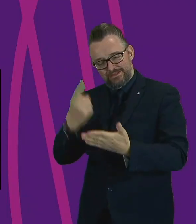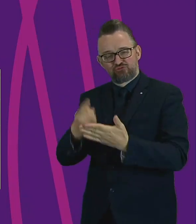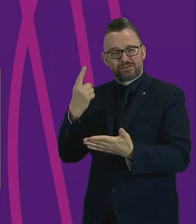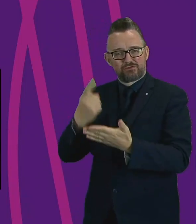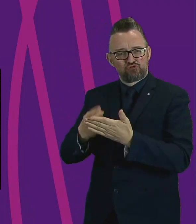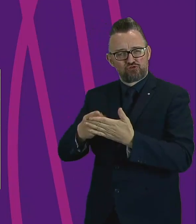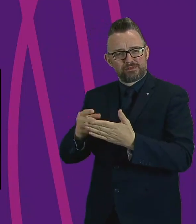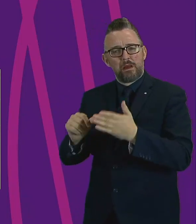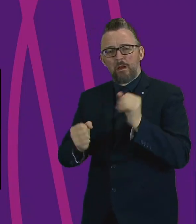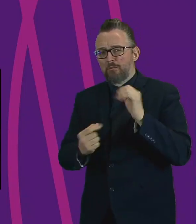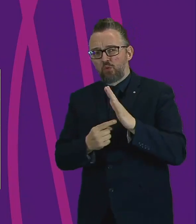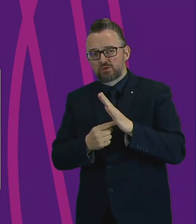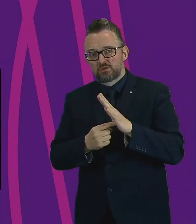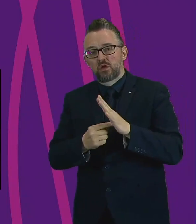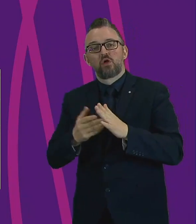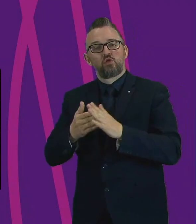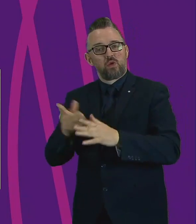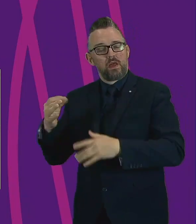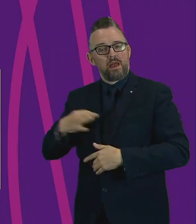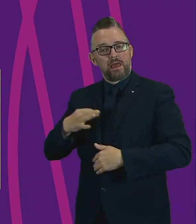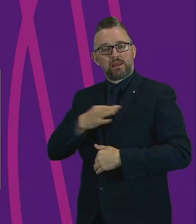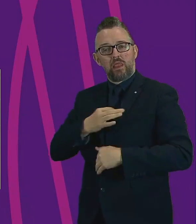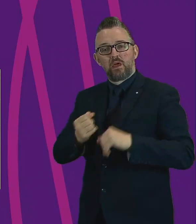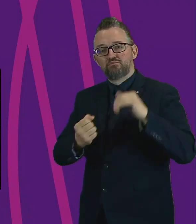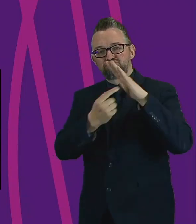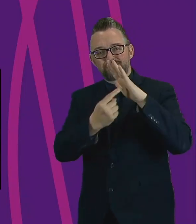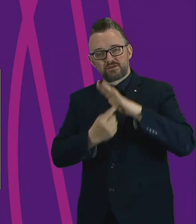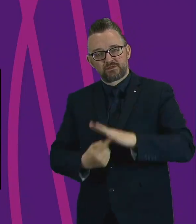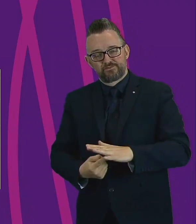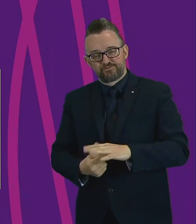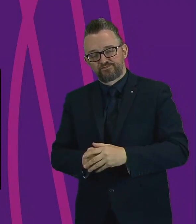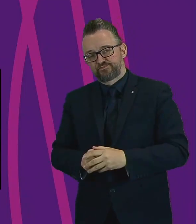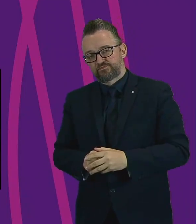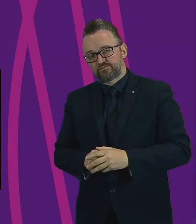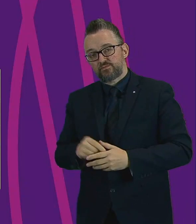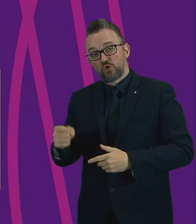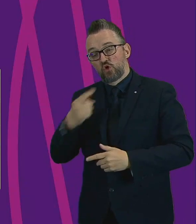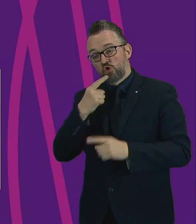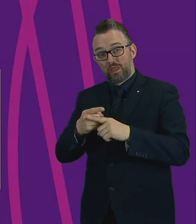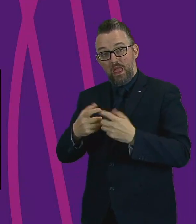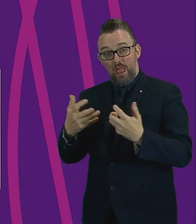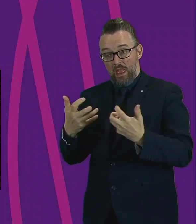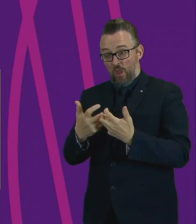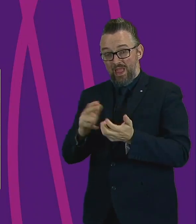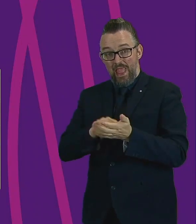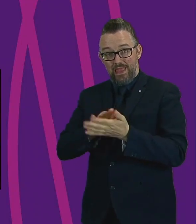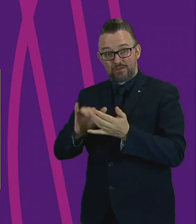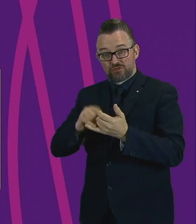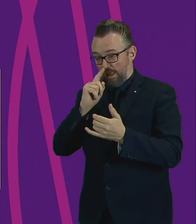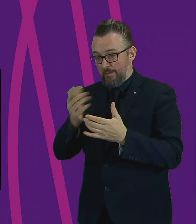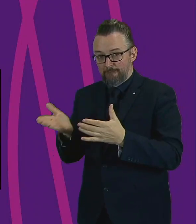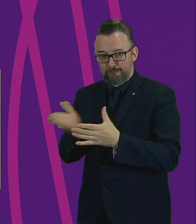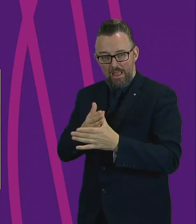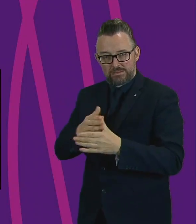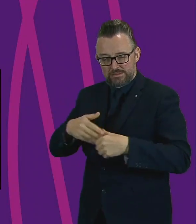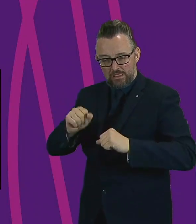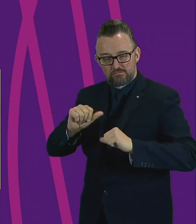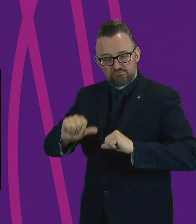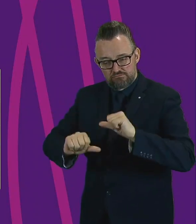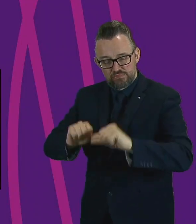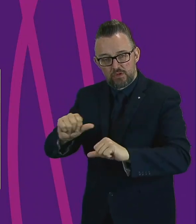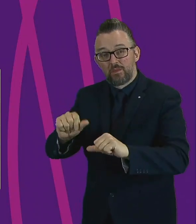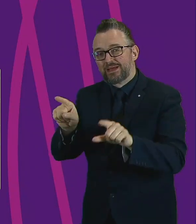clinical prioritisation. It sets the broad direction not only for remobilising the NHS in Scotland, but as importantly,